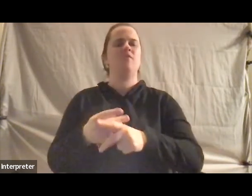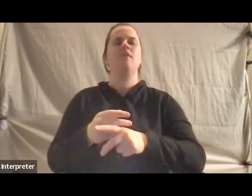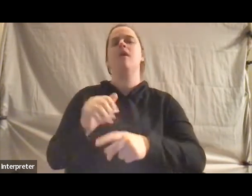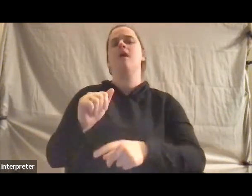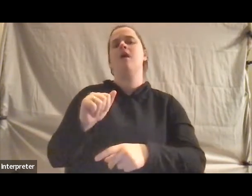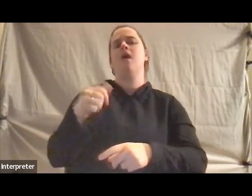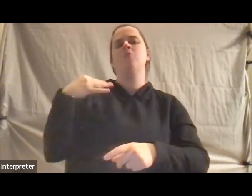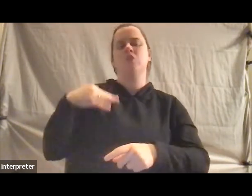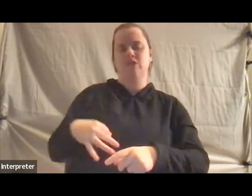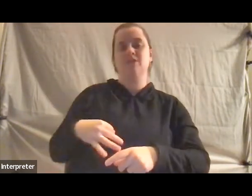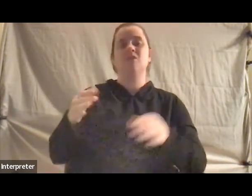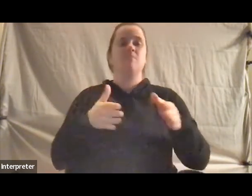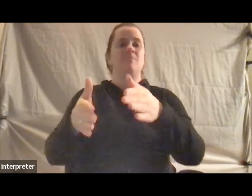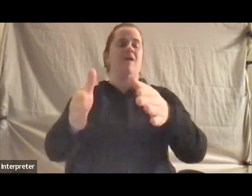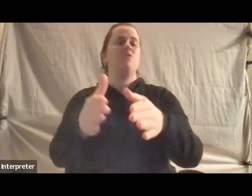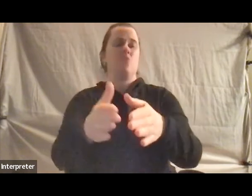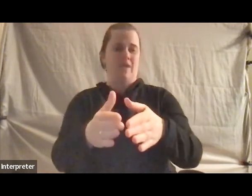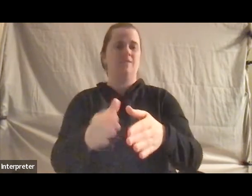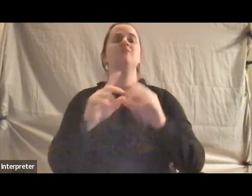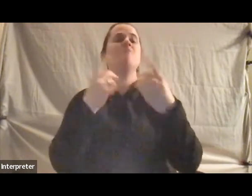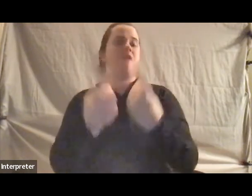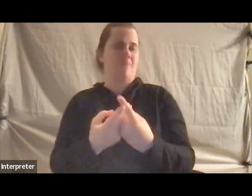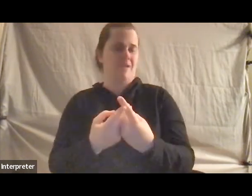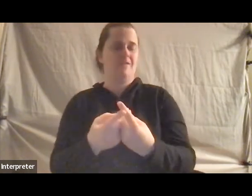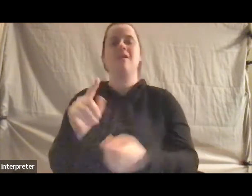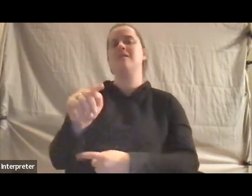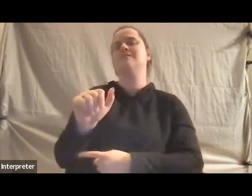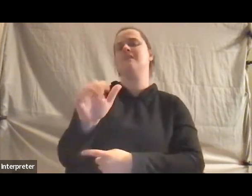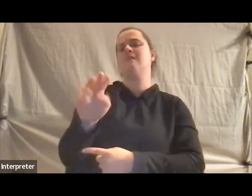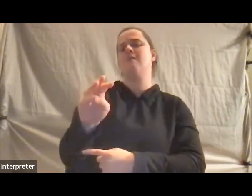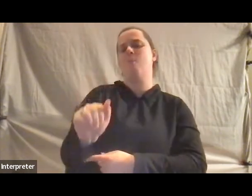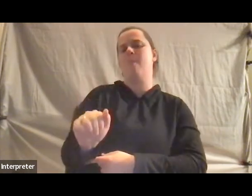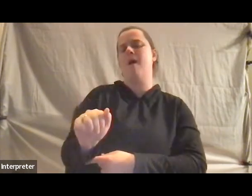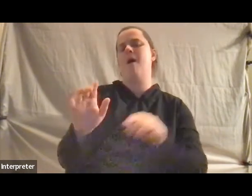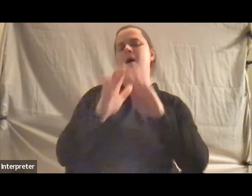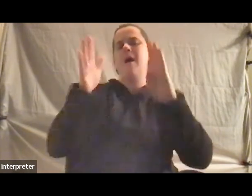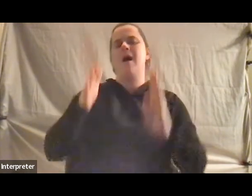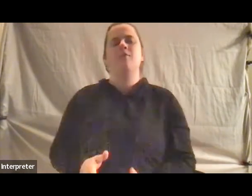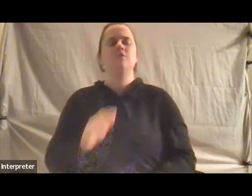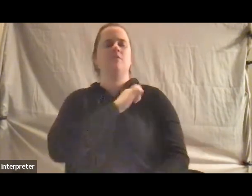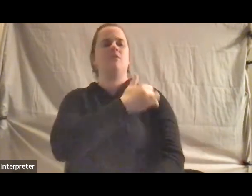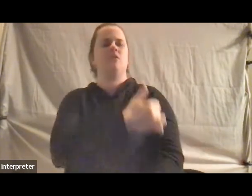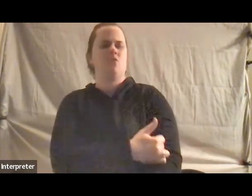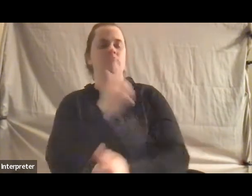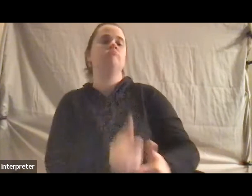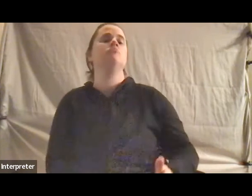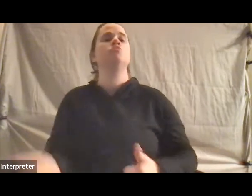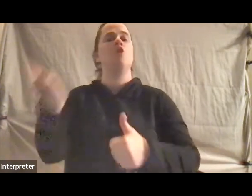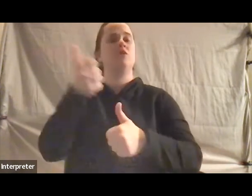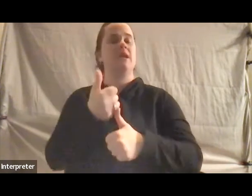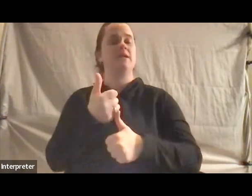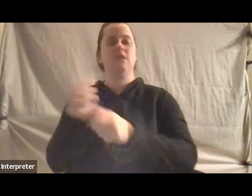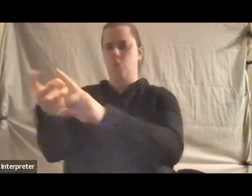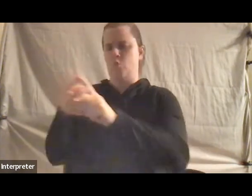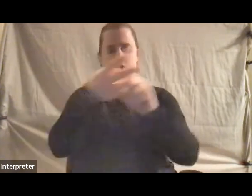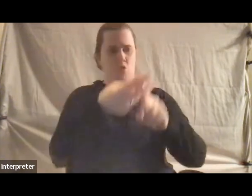in partnership with Workforce Central and the Tacoma Housing Authority. Prioritizing recruitment from Tacoma Housing Authority